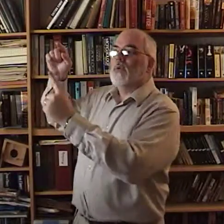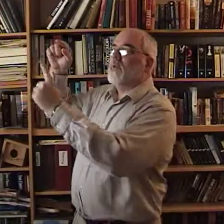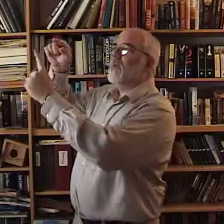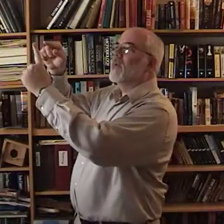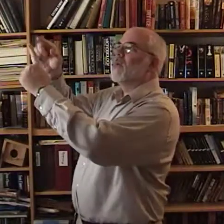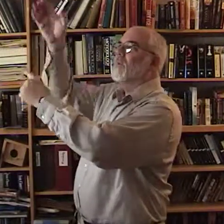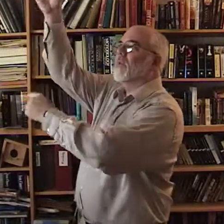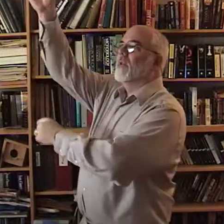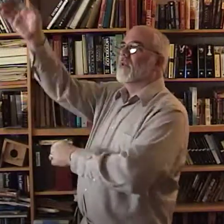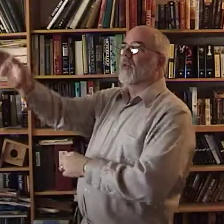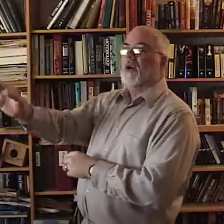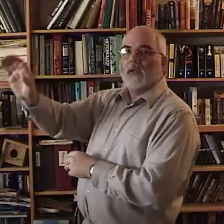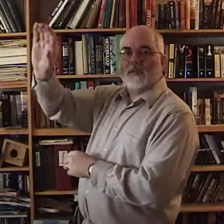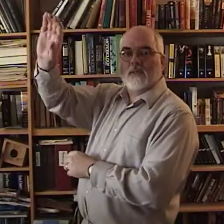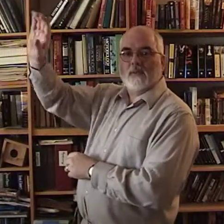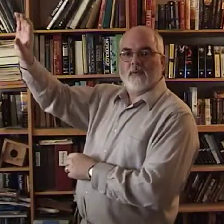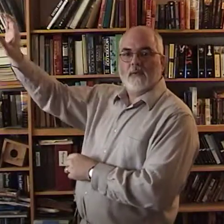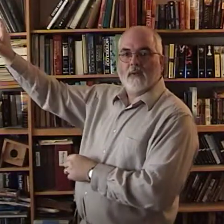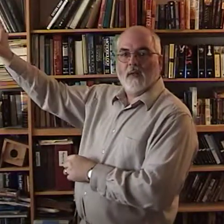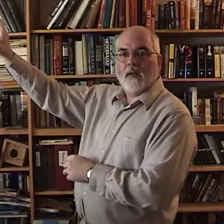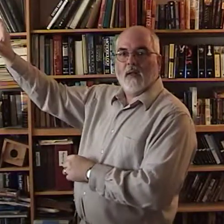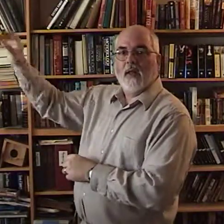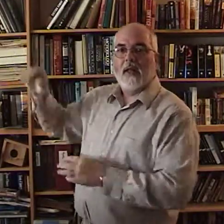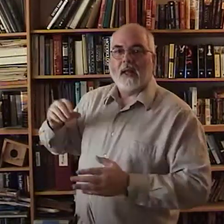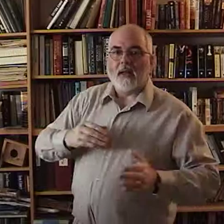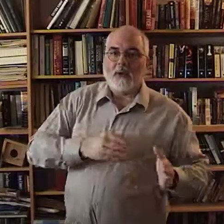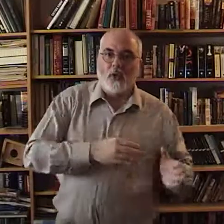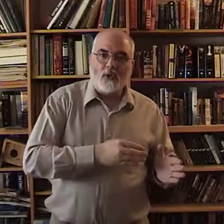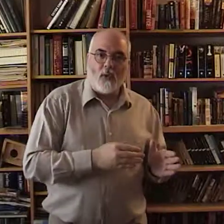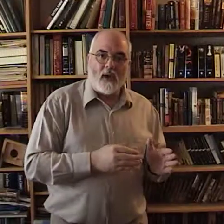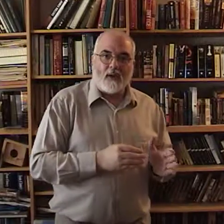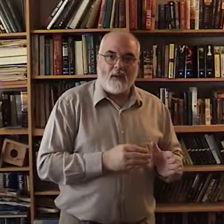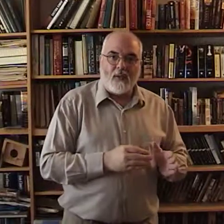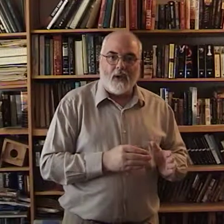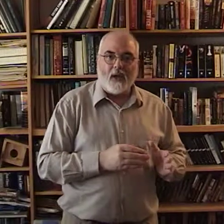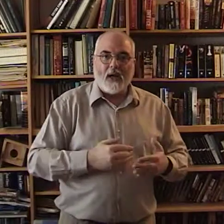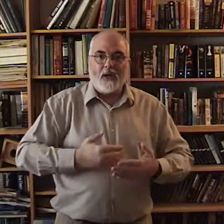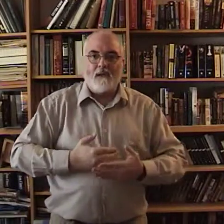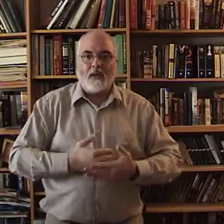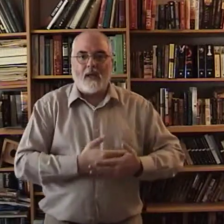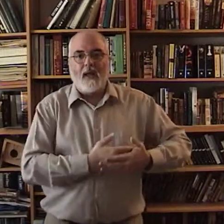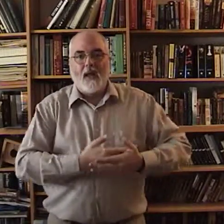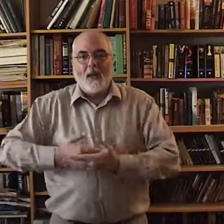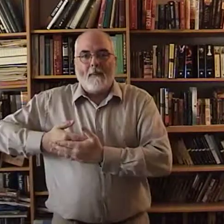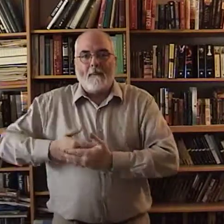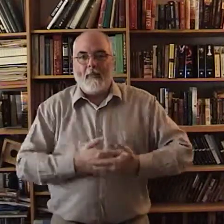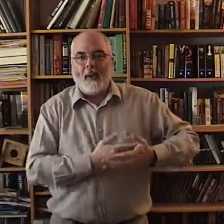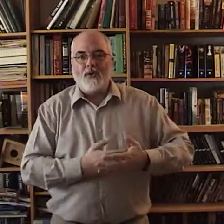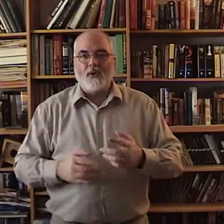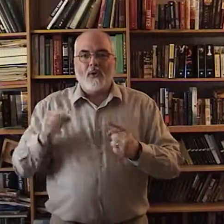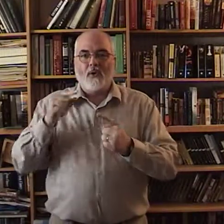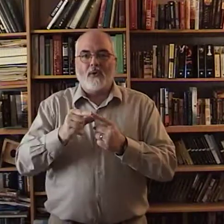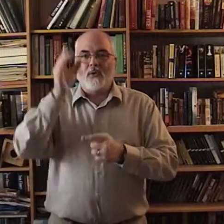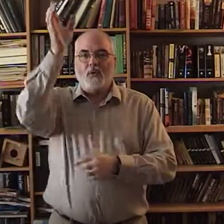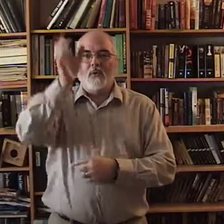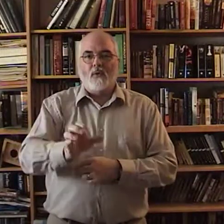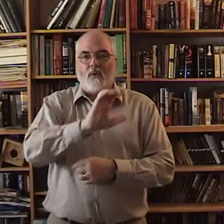to the cross. Now, notice what I did there. I could have said manger to